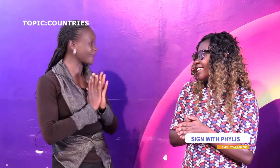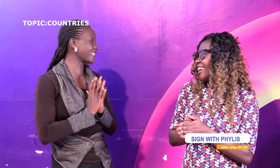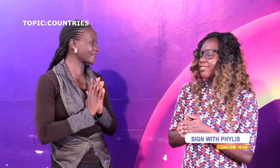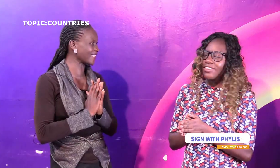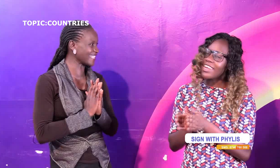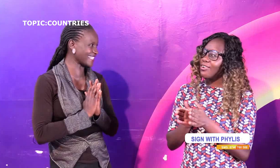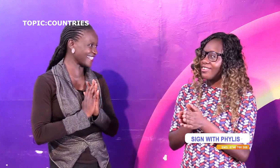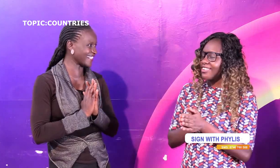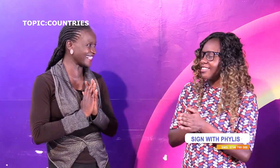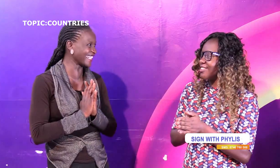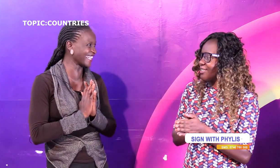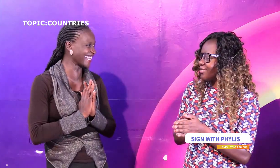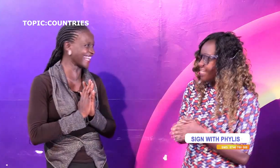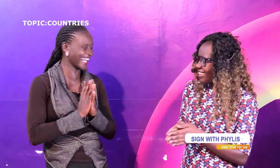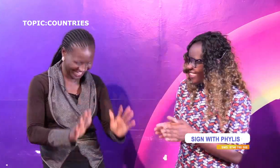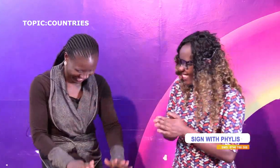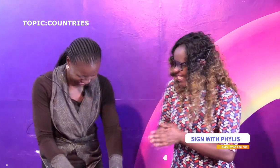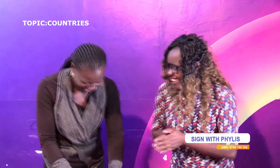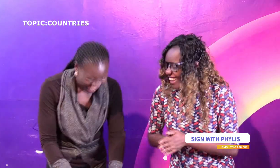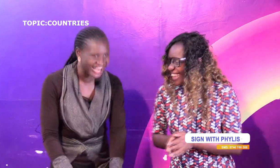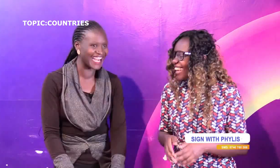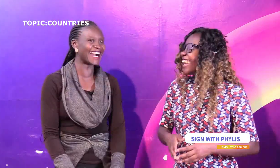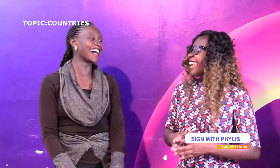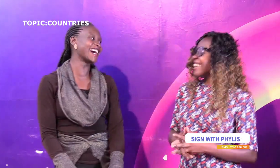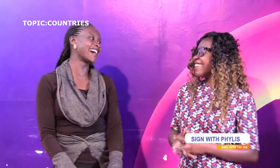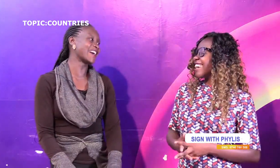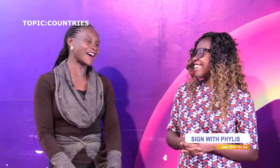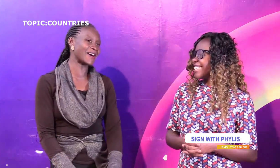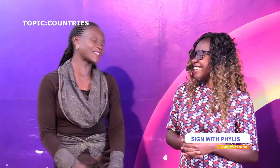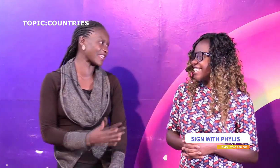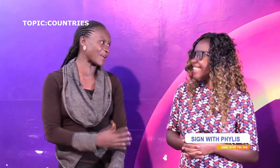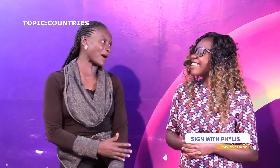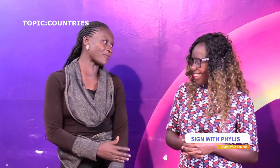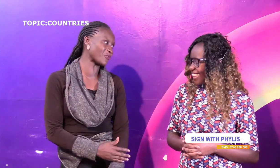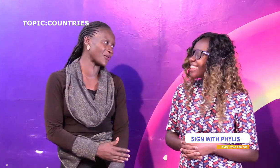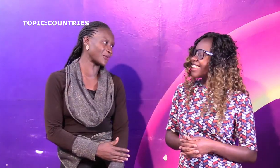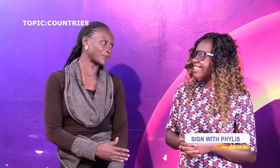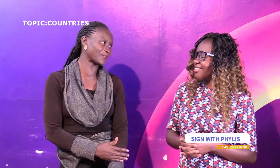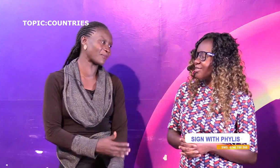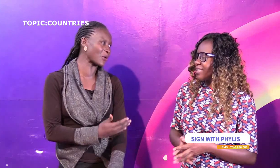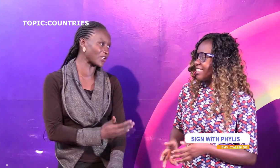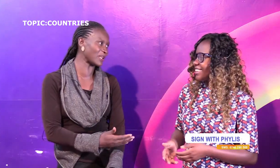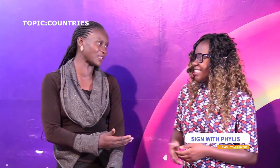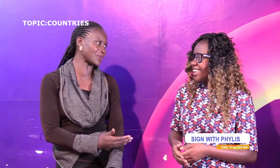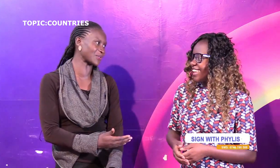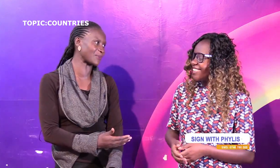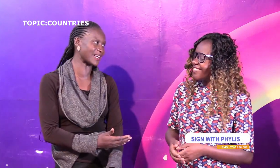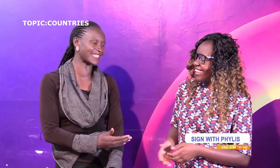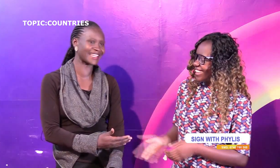Actually a lot. It's not a few things. All right. Thank you. I'm happy for you. Thank you so much. God bless you so much. Amen. Thank you so